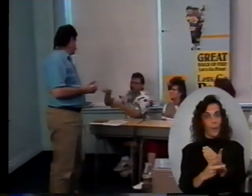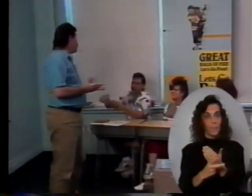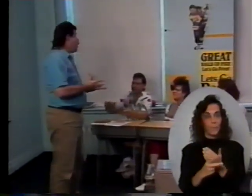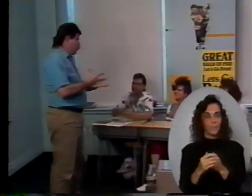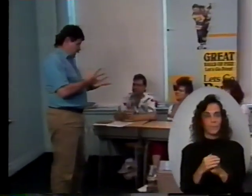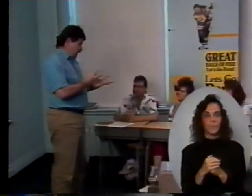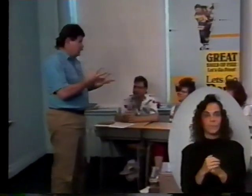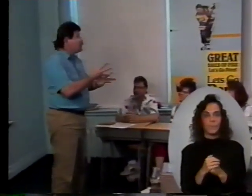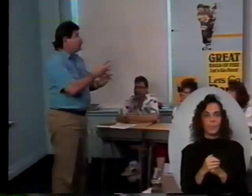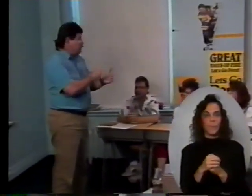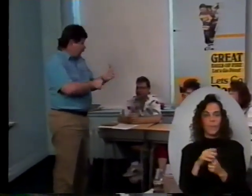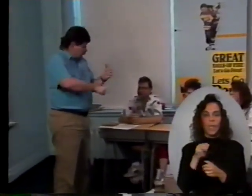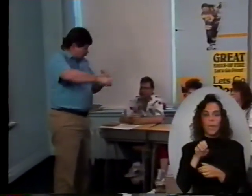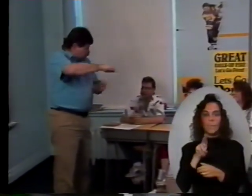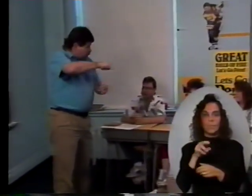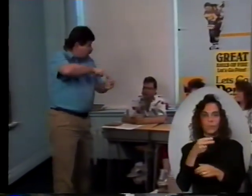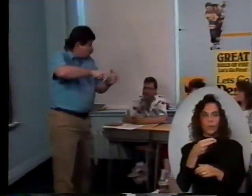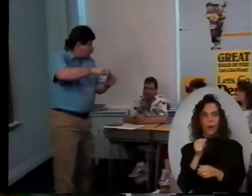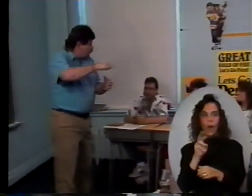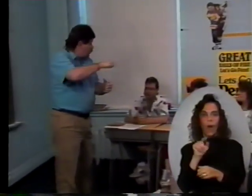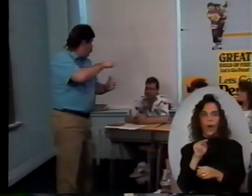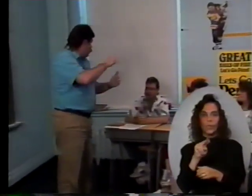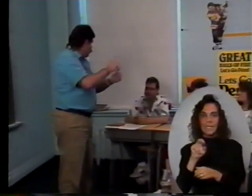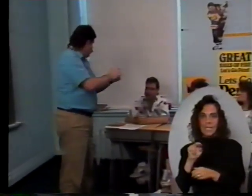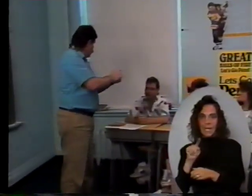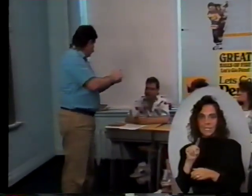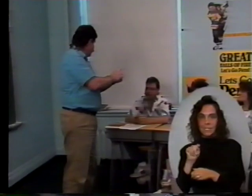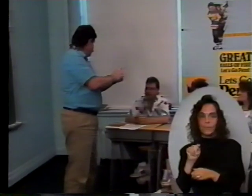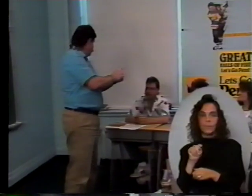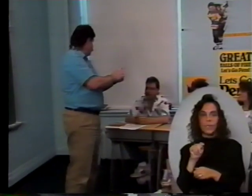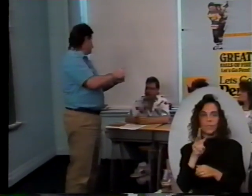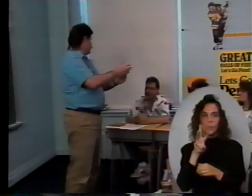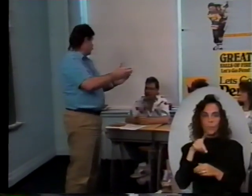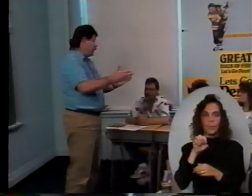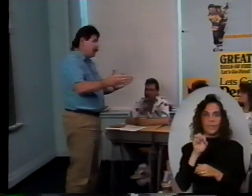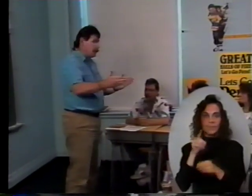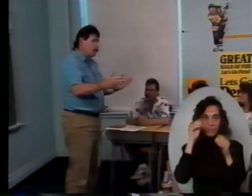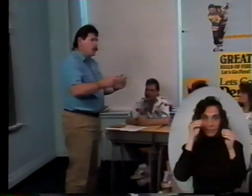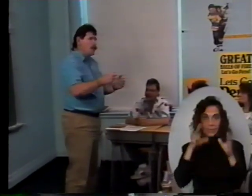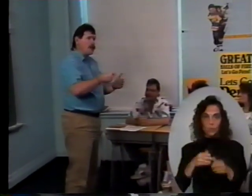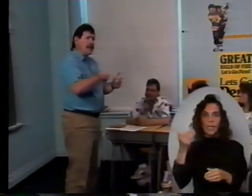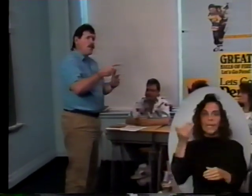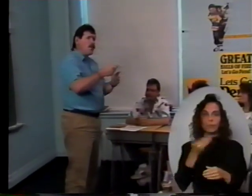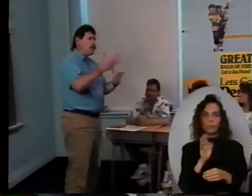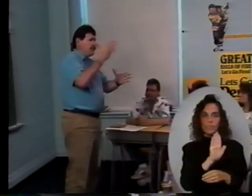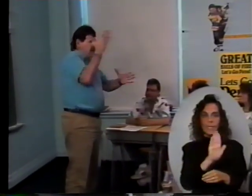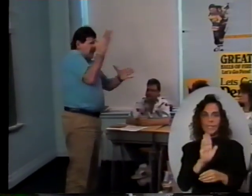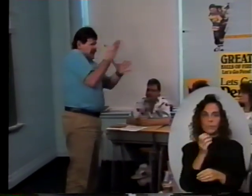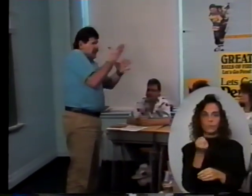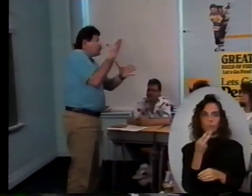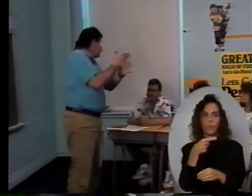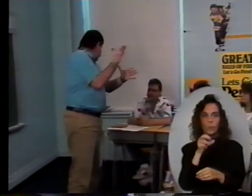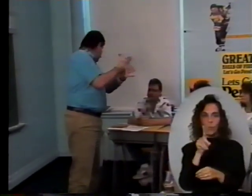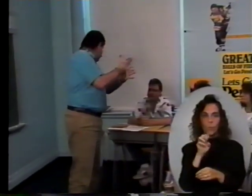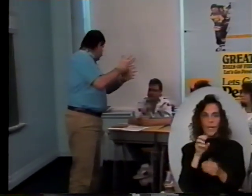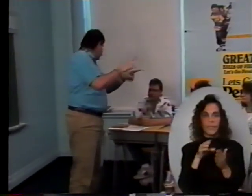Mr. Hartnett, a WPSD teacher, introduces his 12th grade students to a